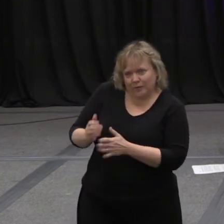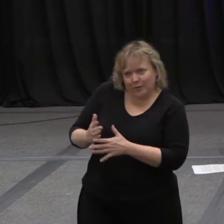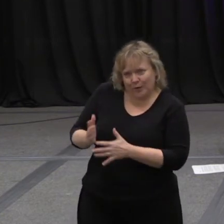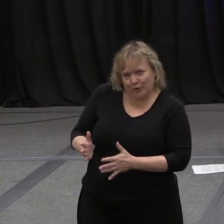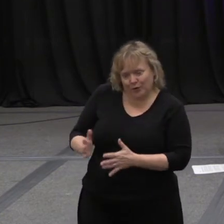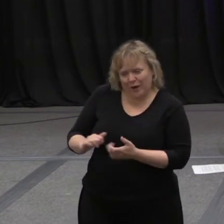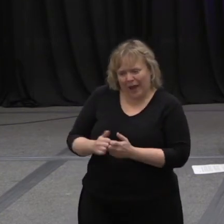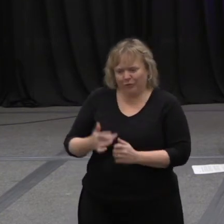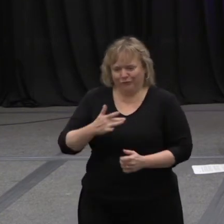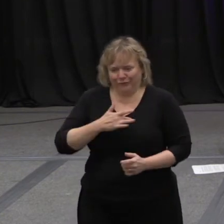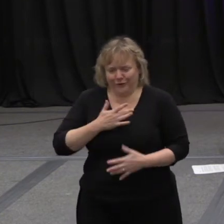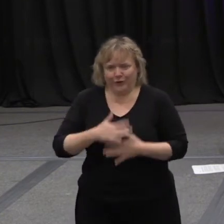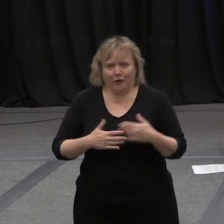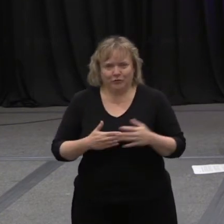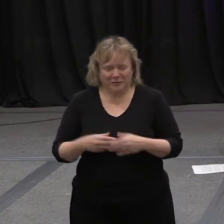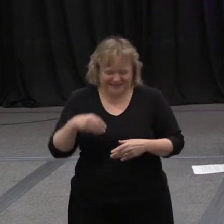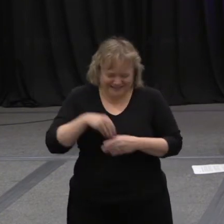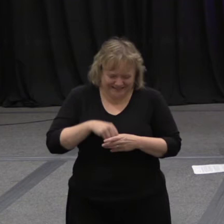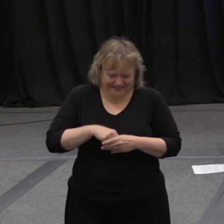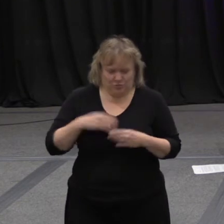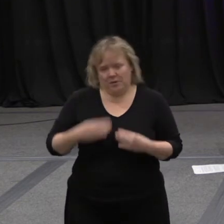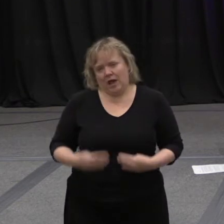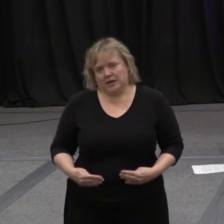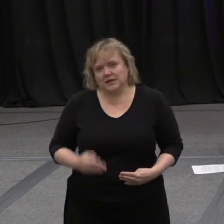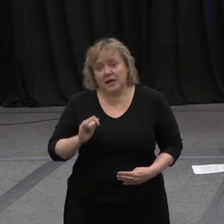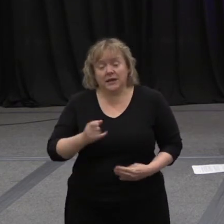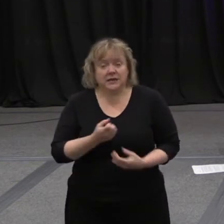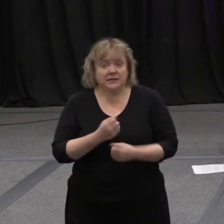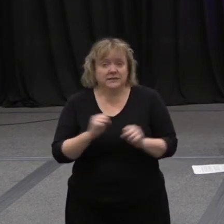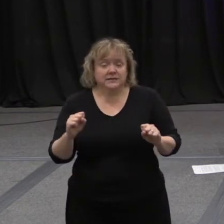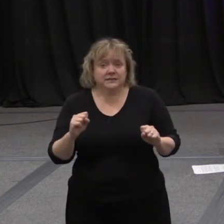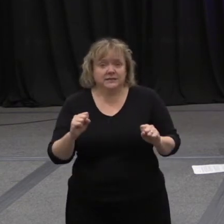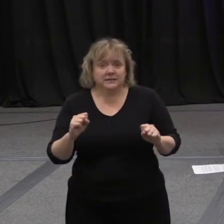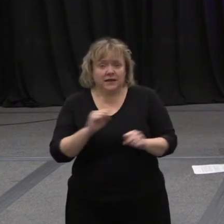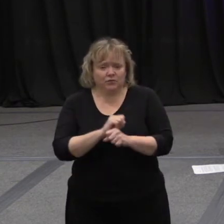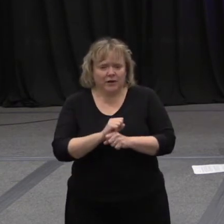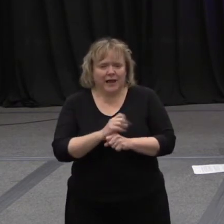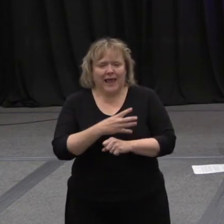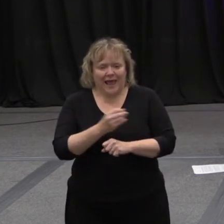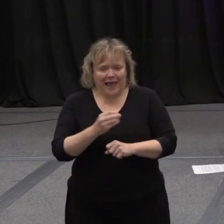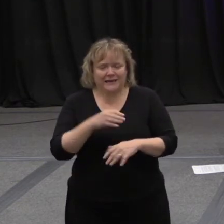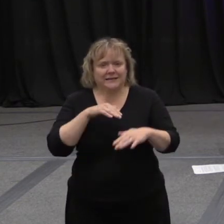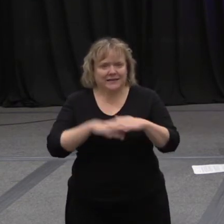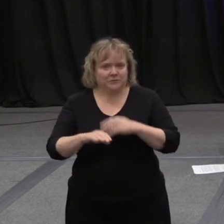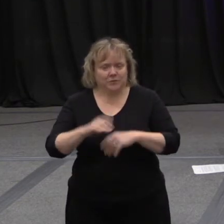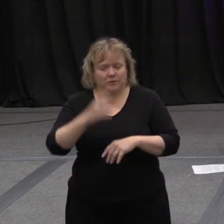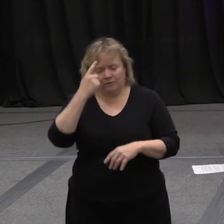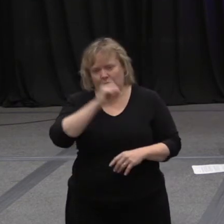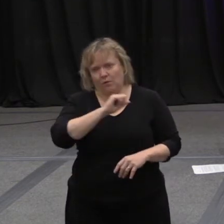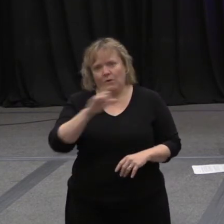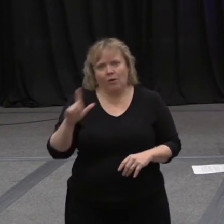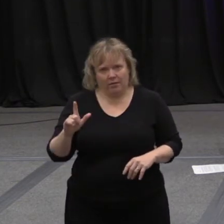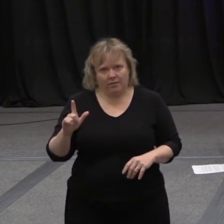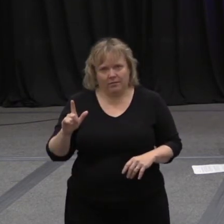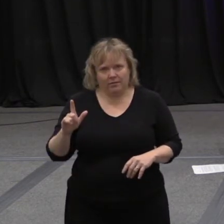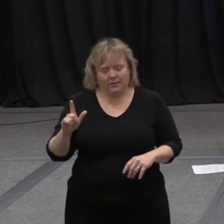And it is safe for work, and it is accessible to anybody and everybody.